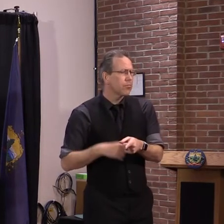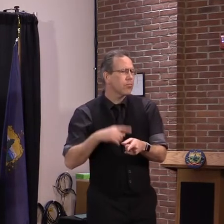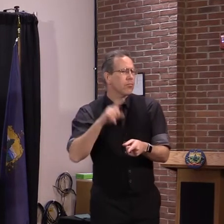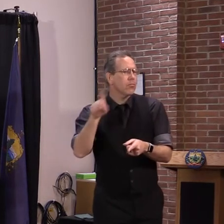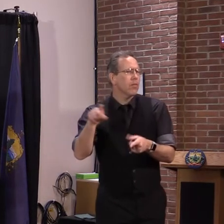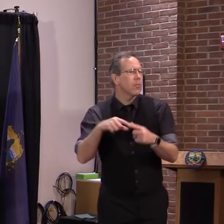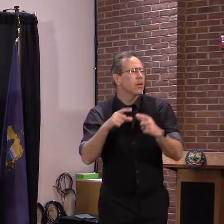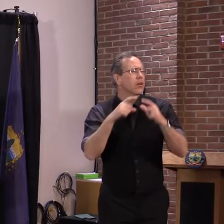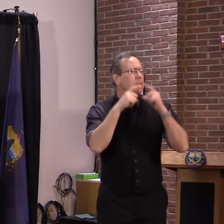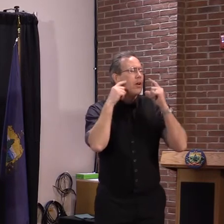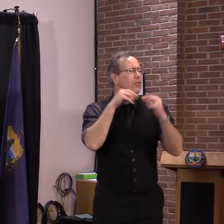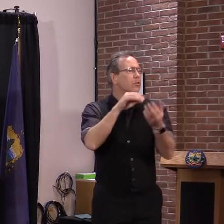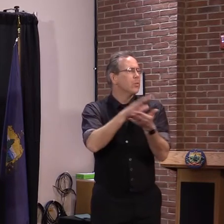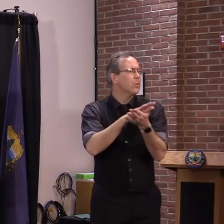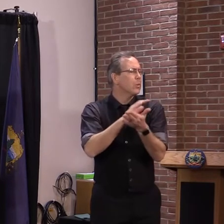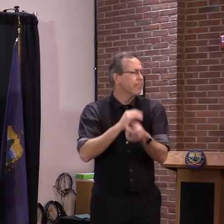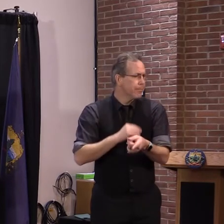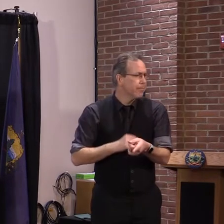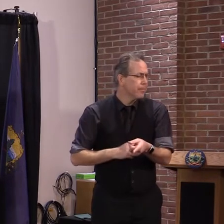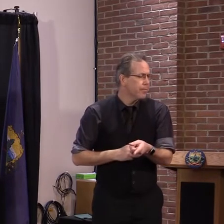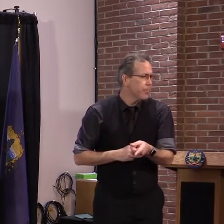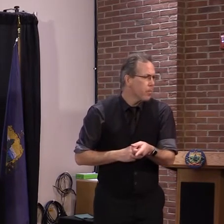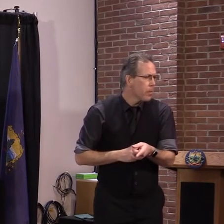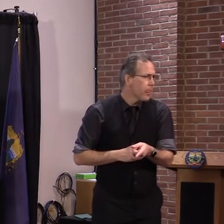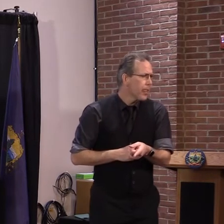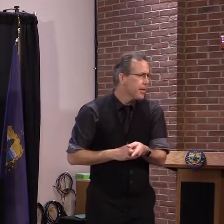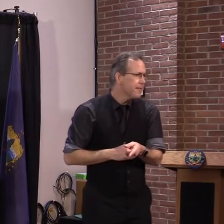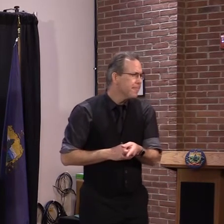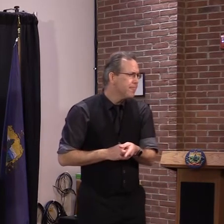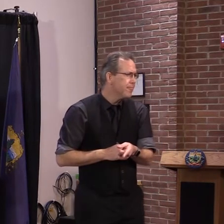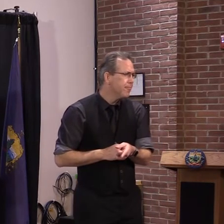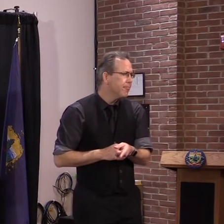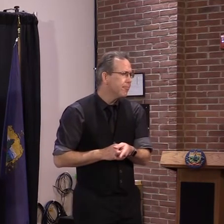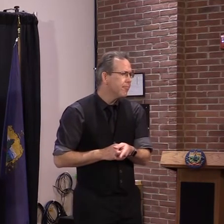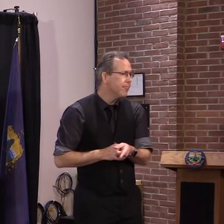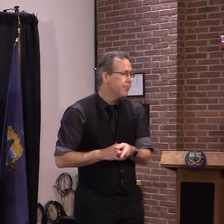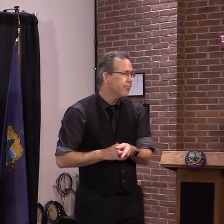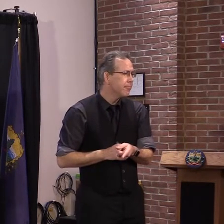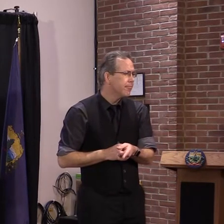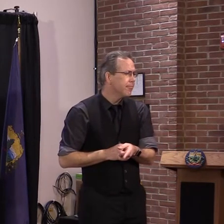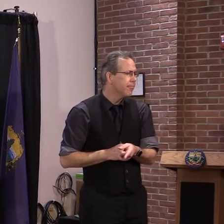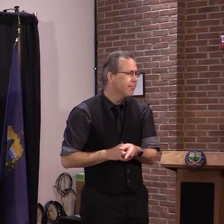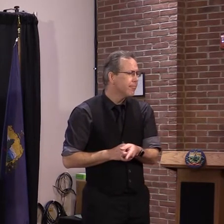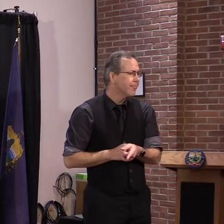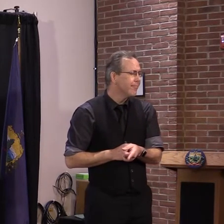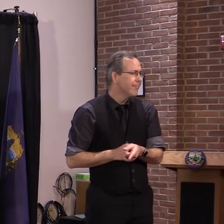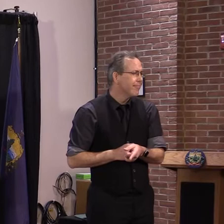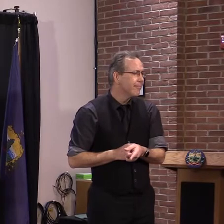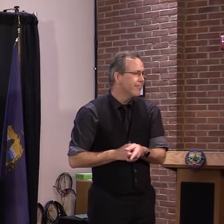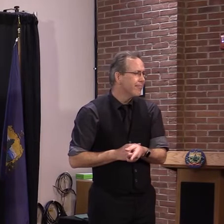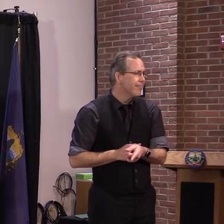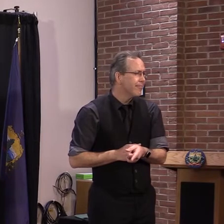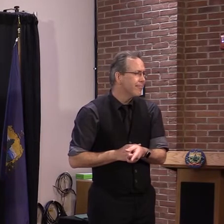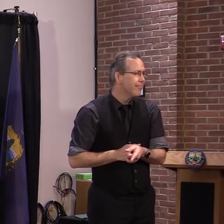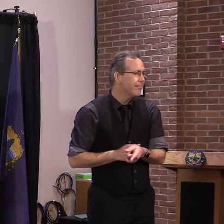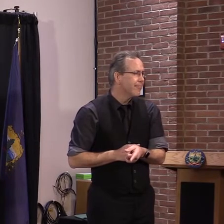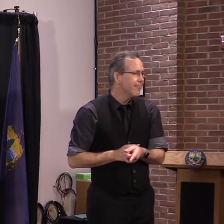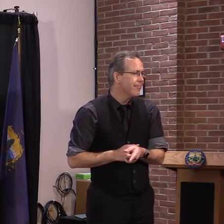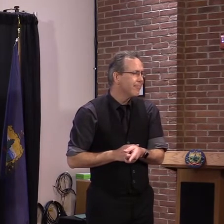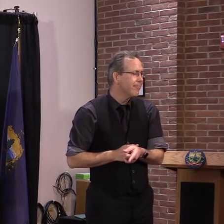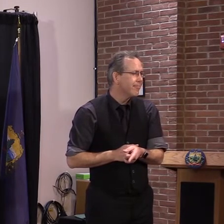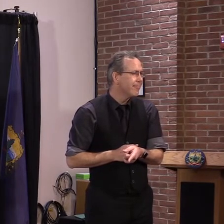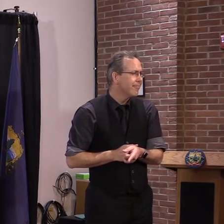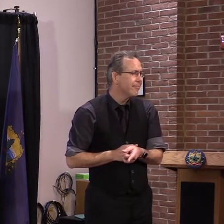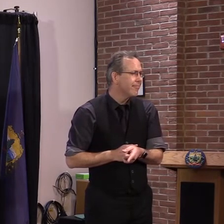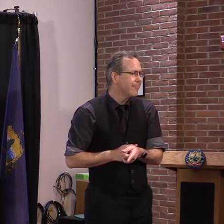I believe there'll still be a tail end of the indoor winter sports season by the end of the month and lasting into March. Do you see any